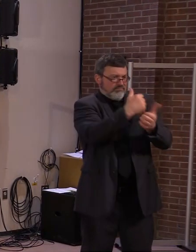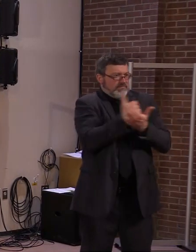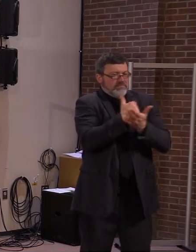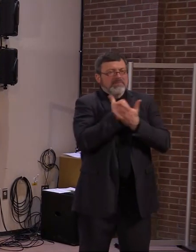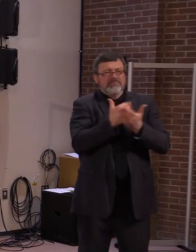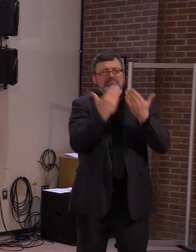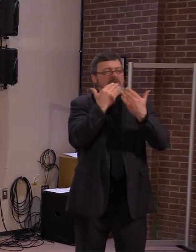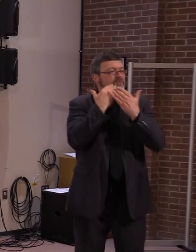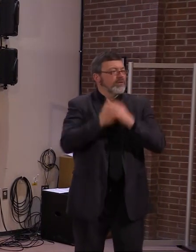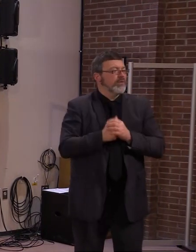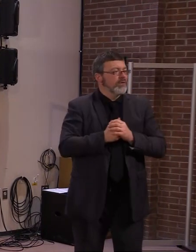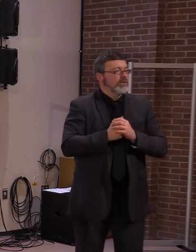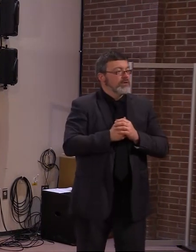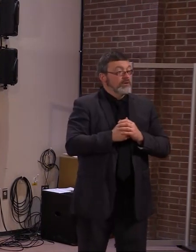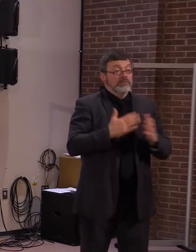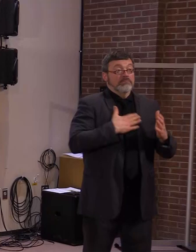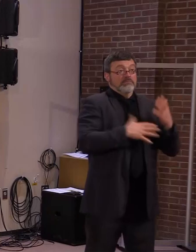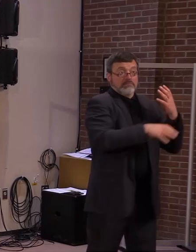update.